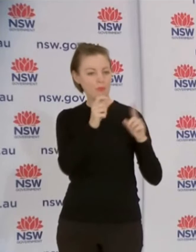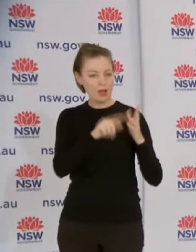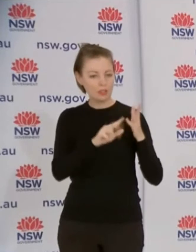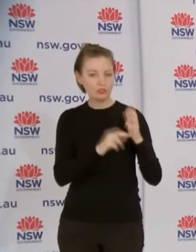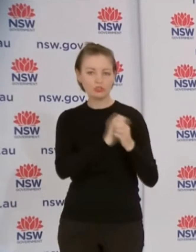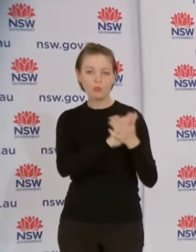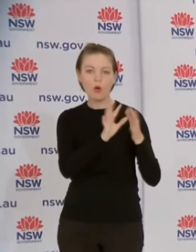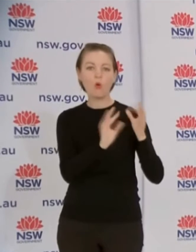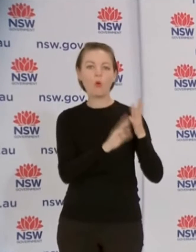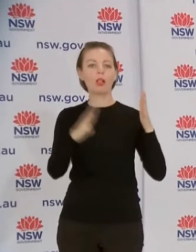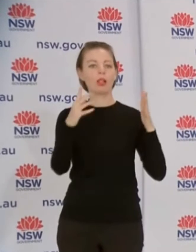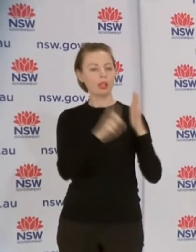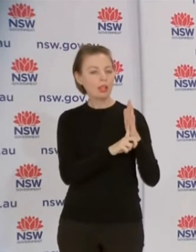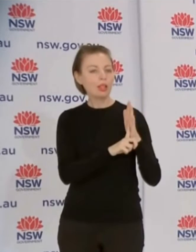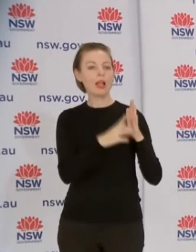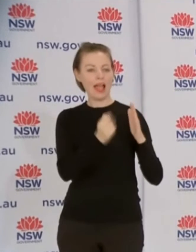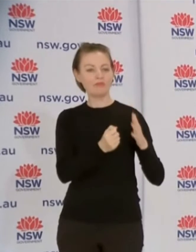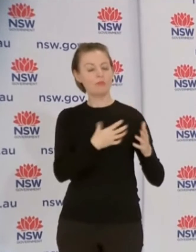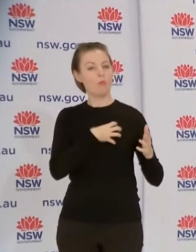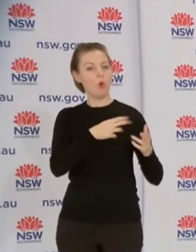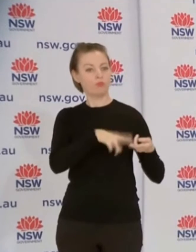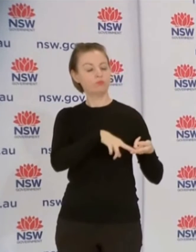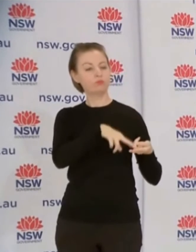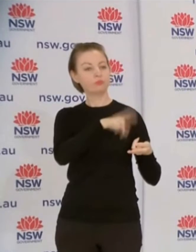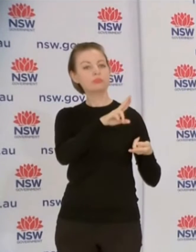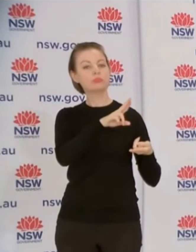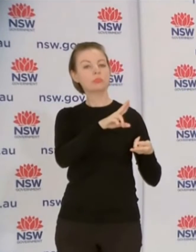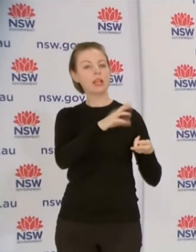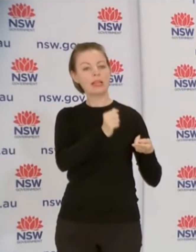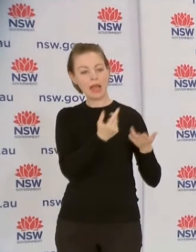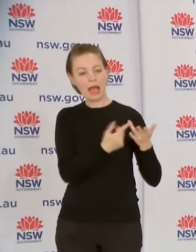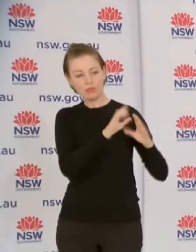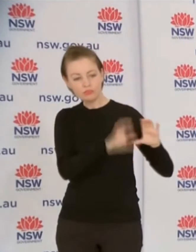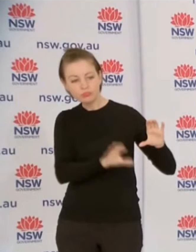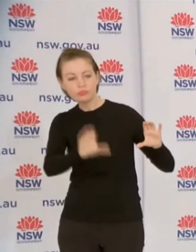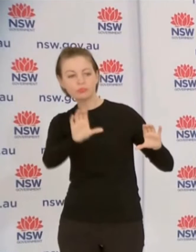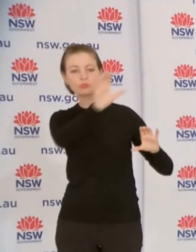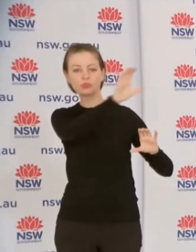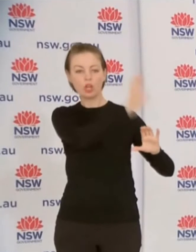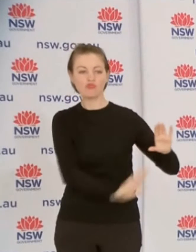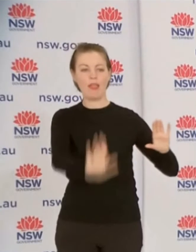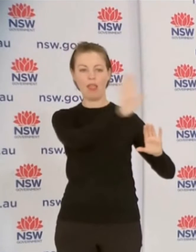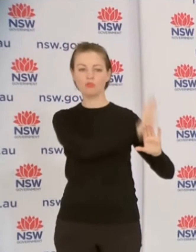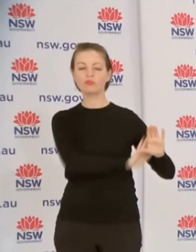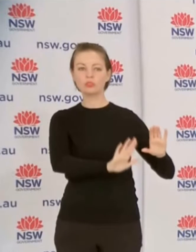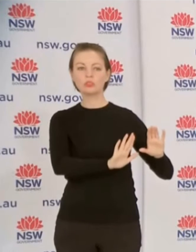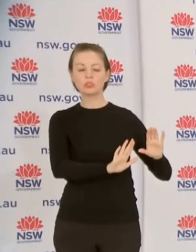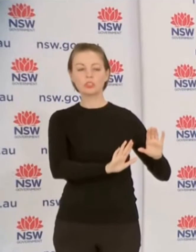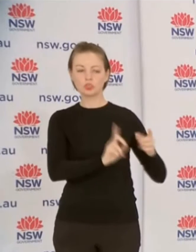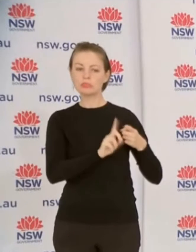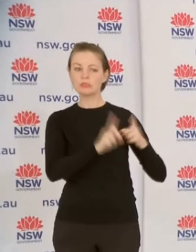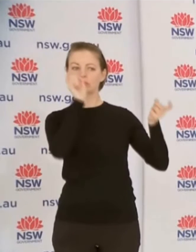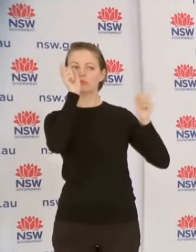at risk. We are seeing cases increase in other areas and the other suburbs, and so it is important as we go about our daily